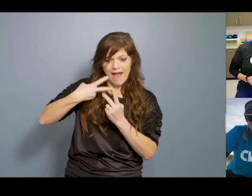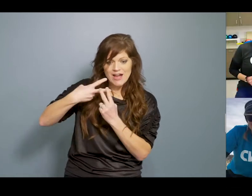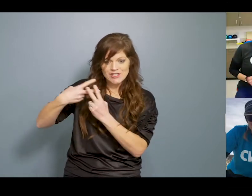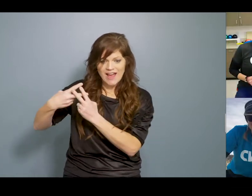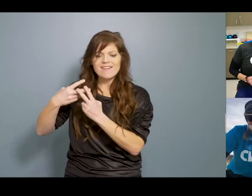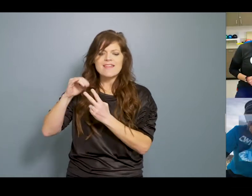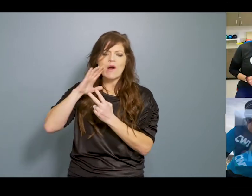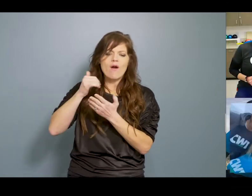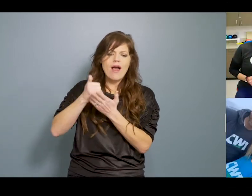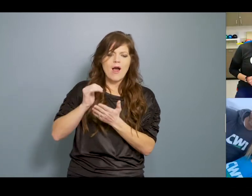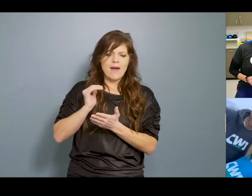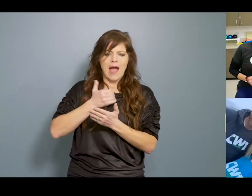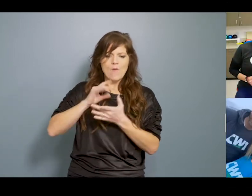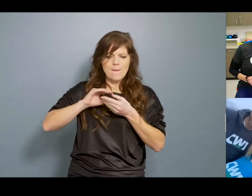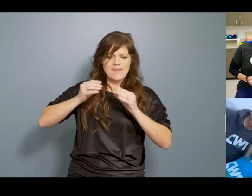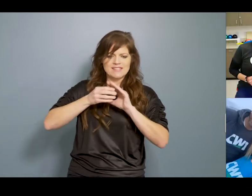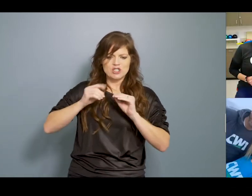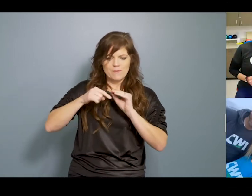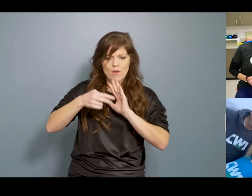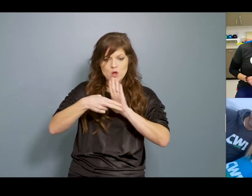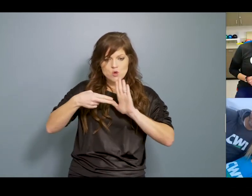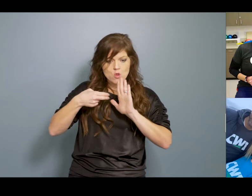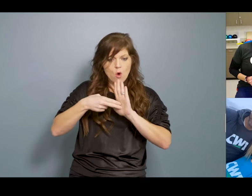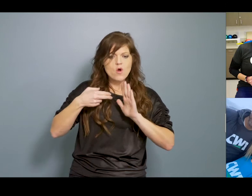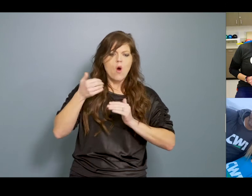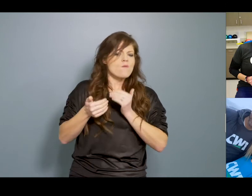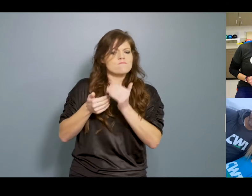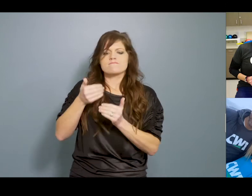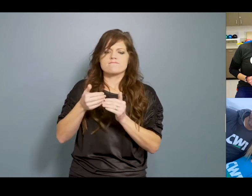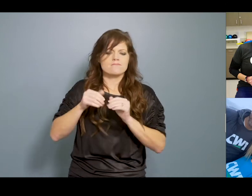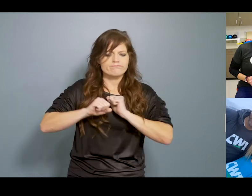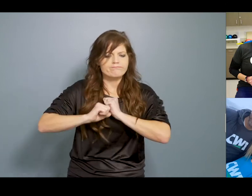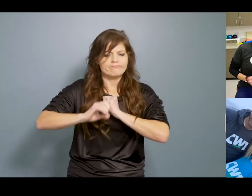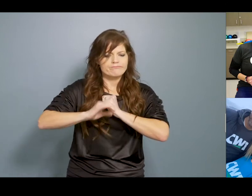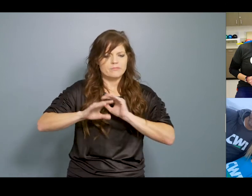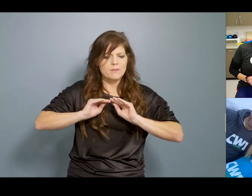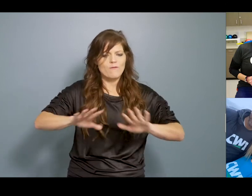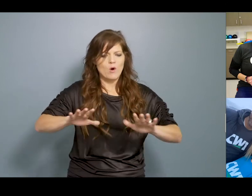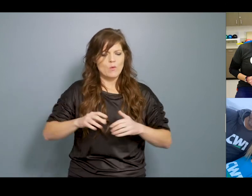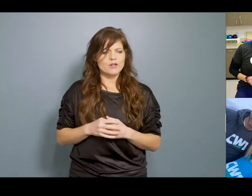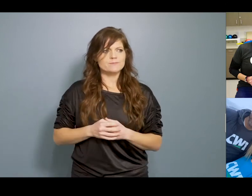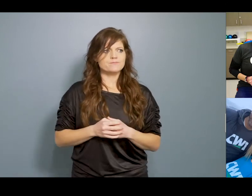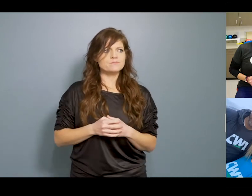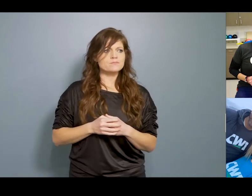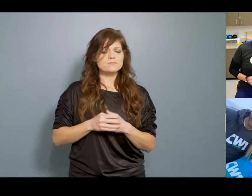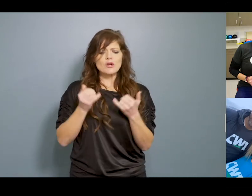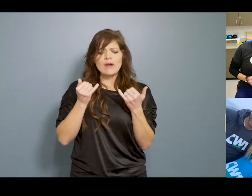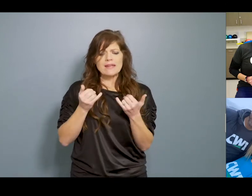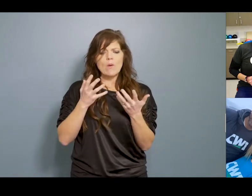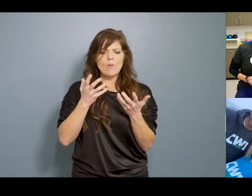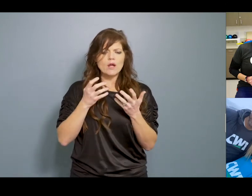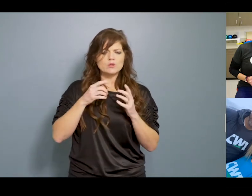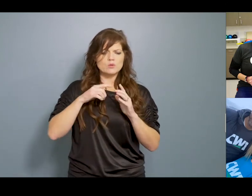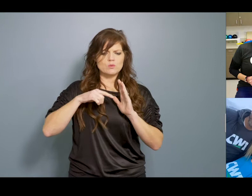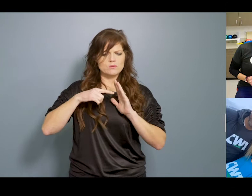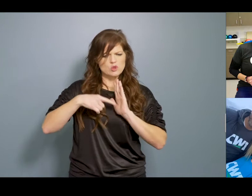forward. As you're taking a look at these, we want to just give you kind of a time check of where we're at.